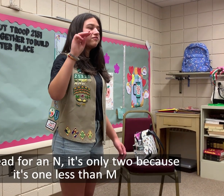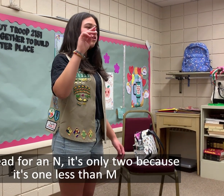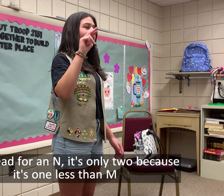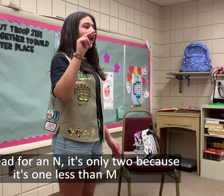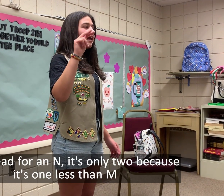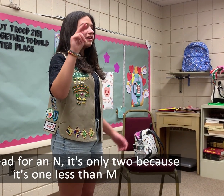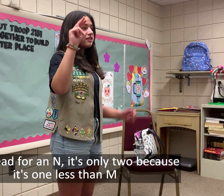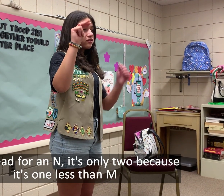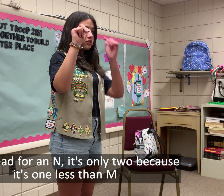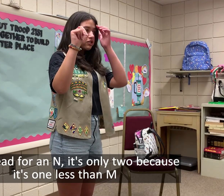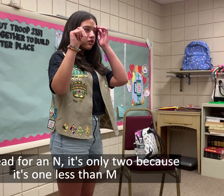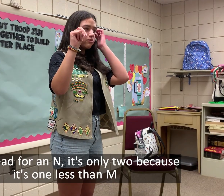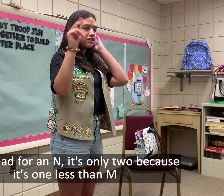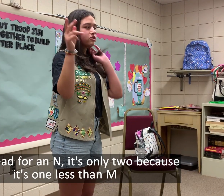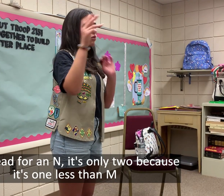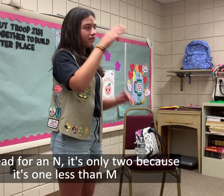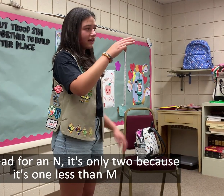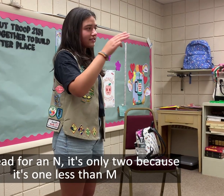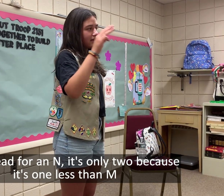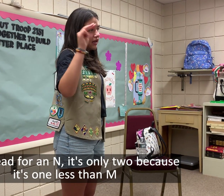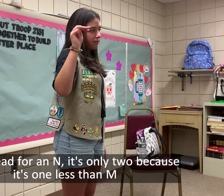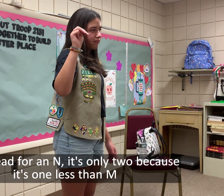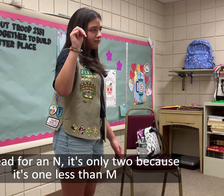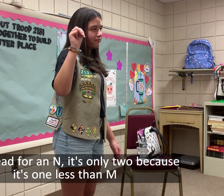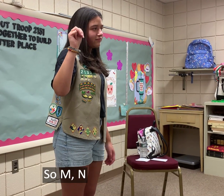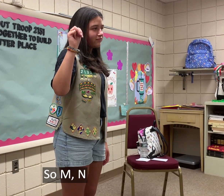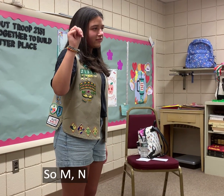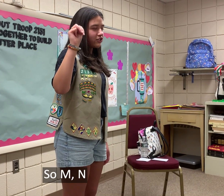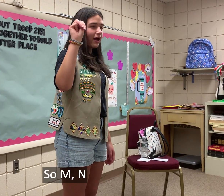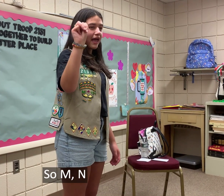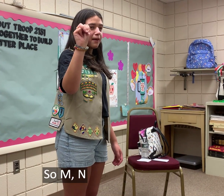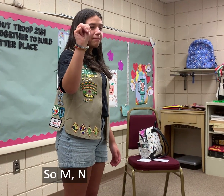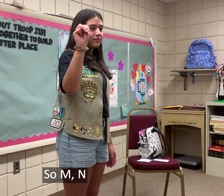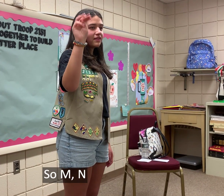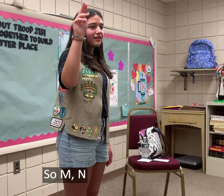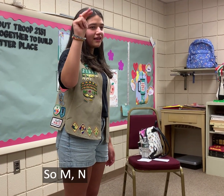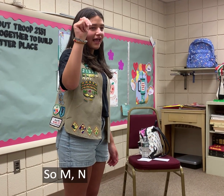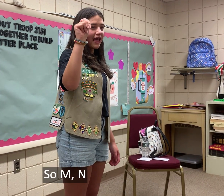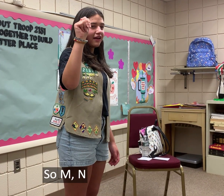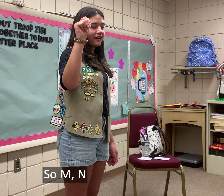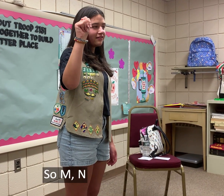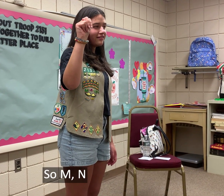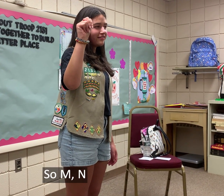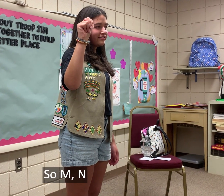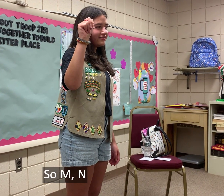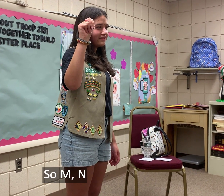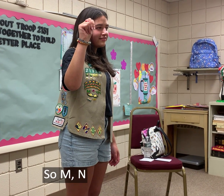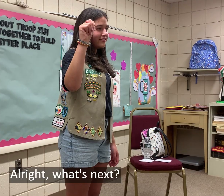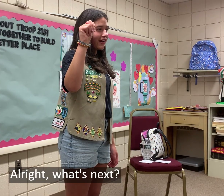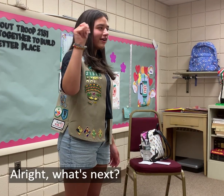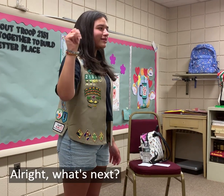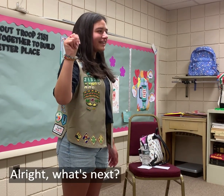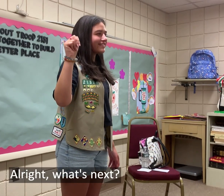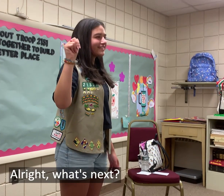an N, it's only 2 because it's 1 less than M. So M, N. Alright, what's next?